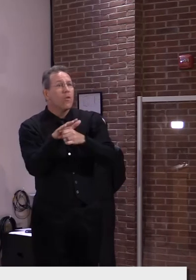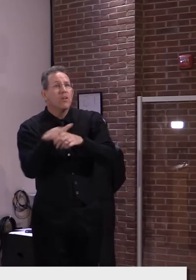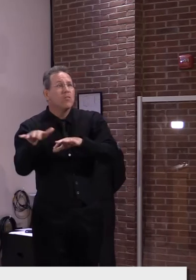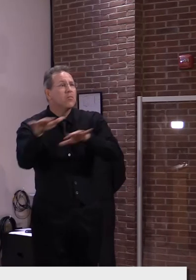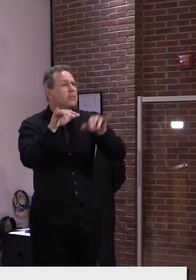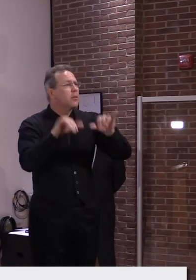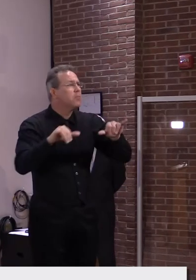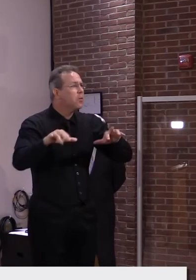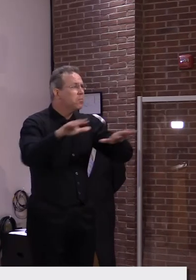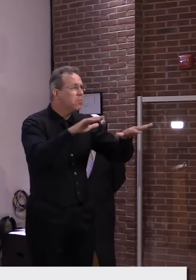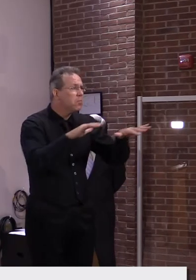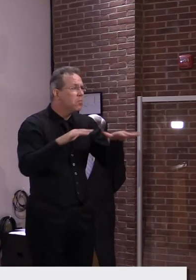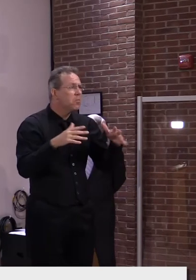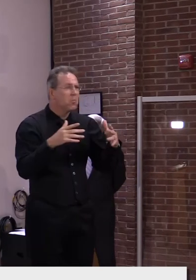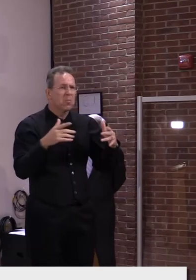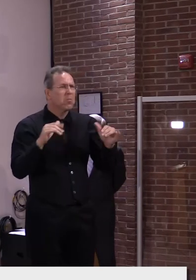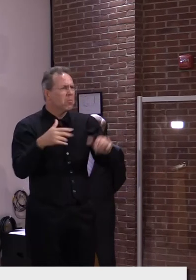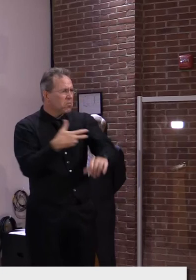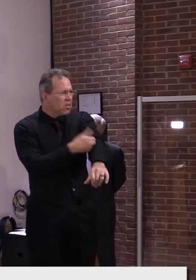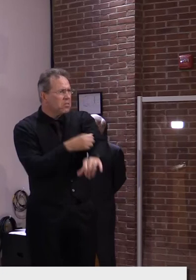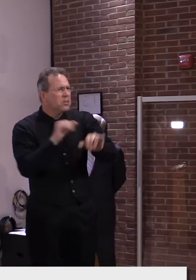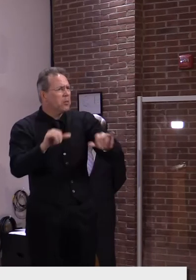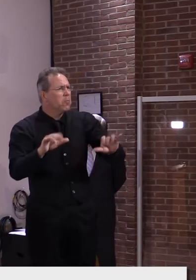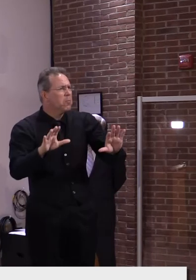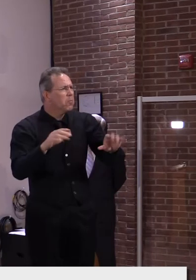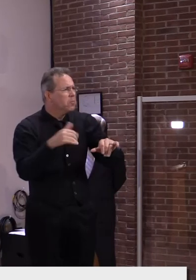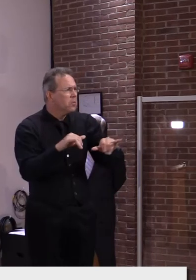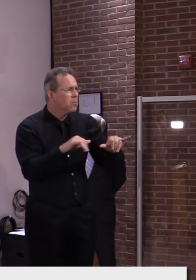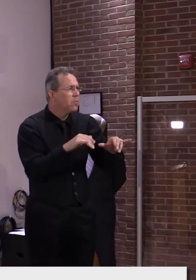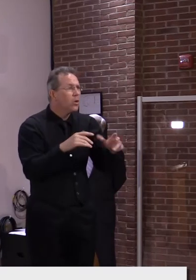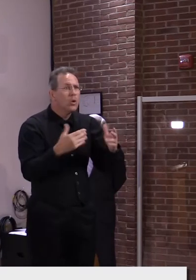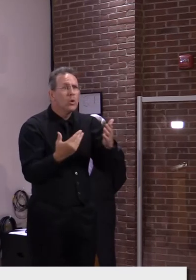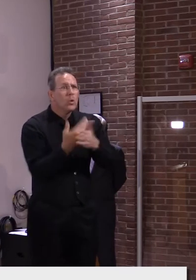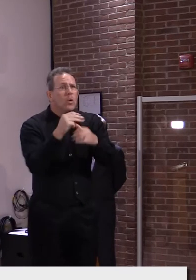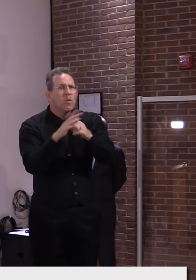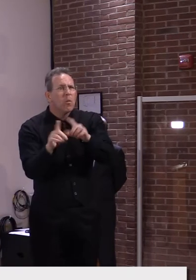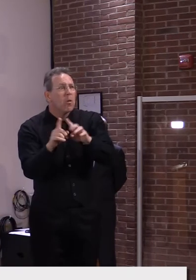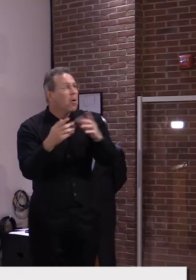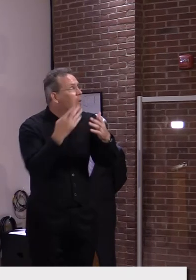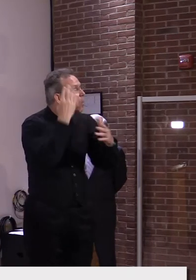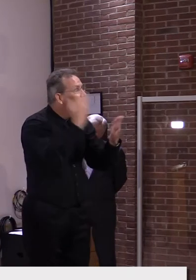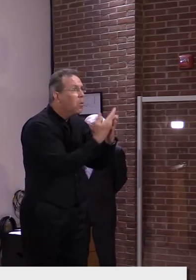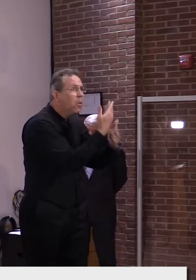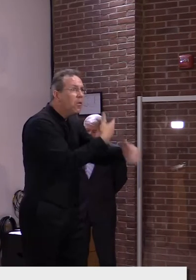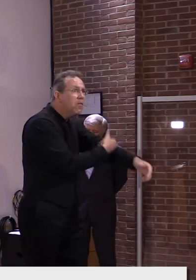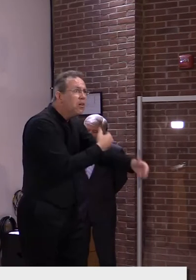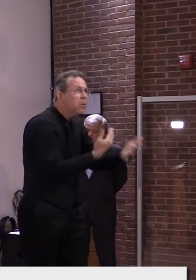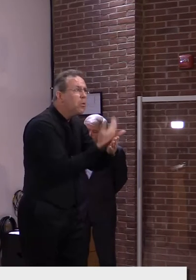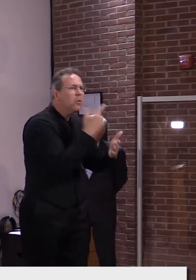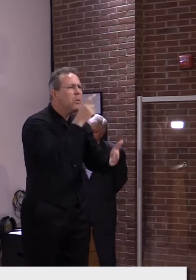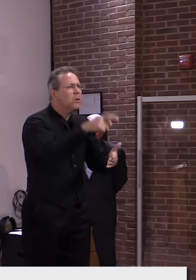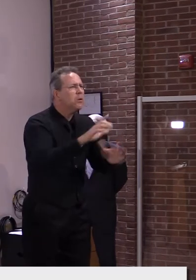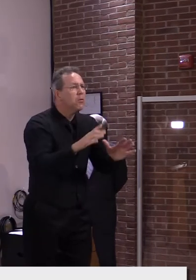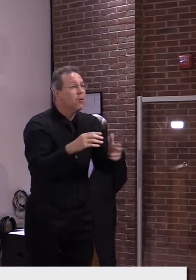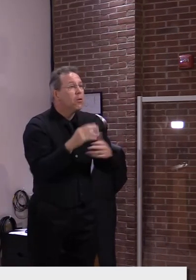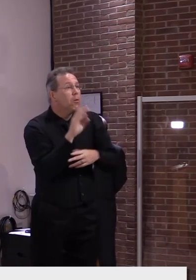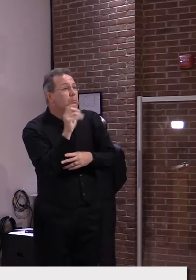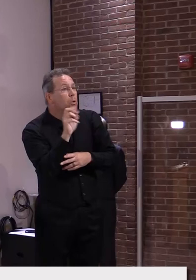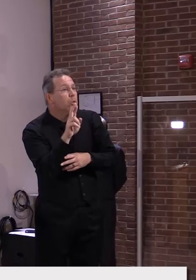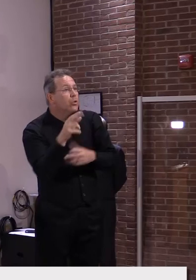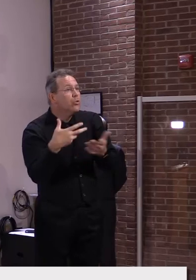new vaccine. Right now, that isn't true. So obviously things change, and we'll keep